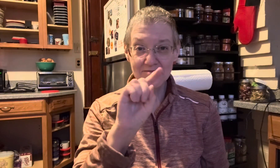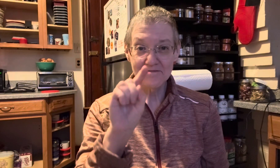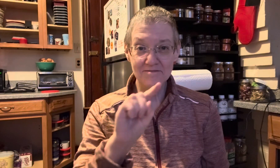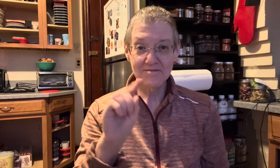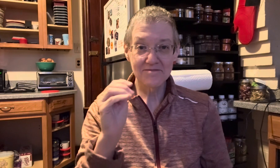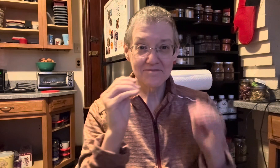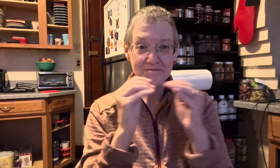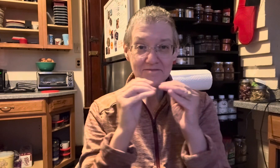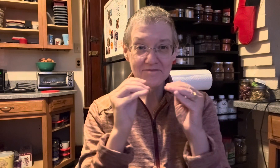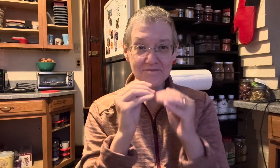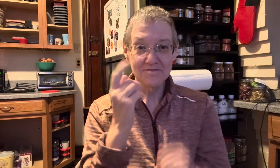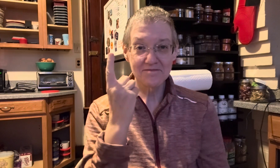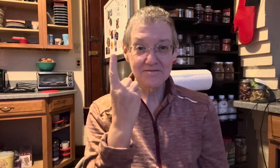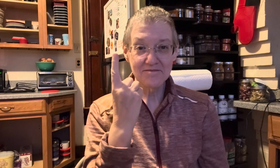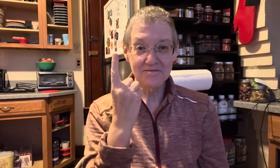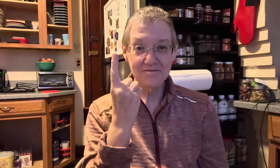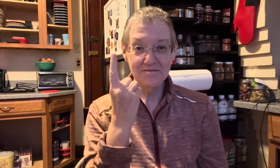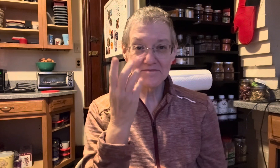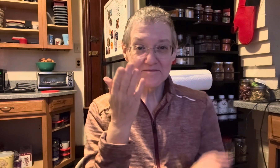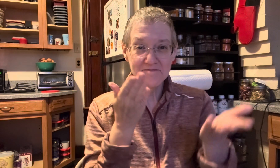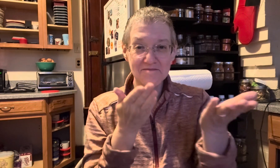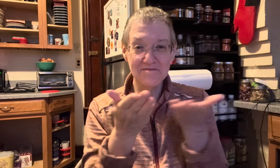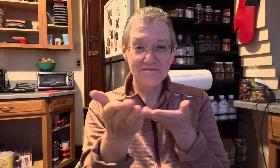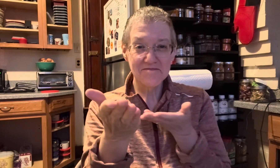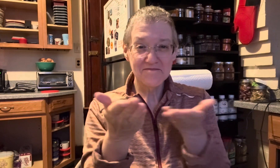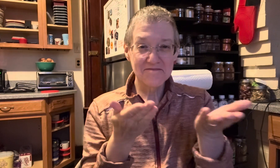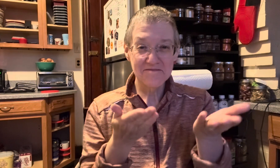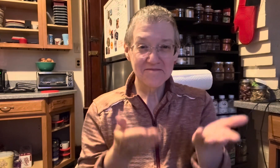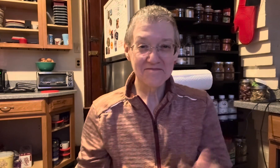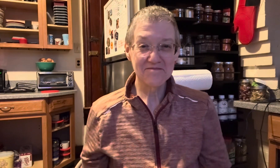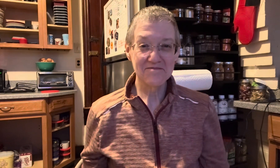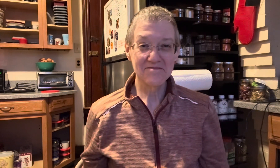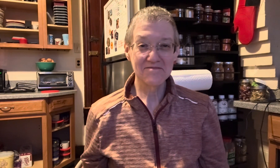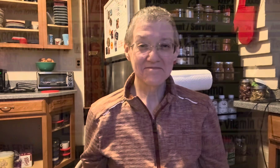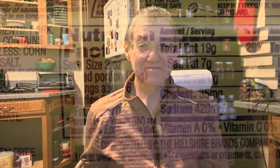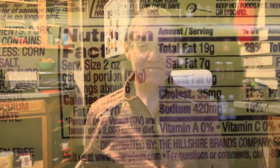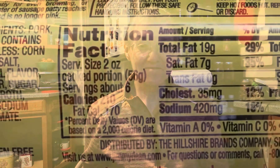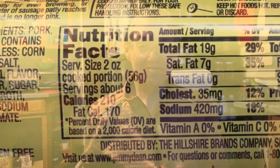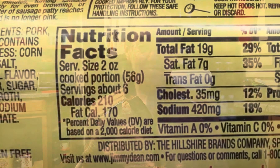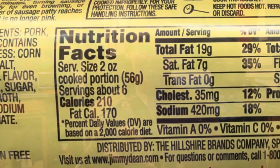Two ounces. That equals 1 serving.